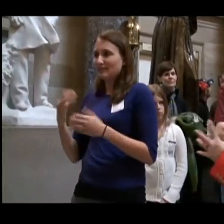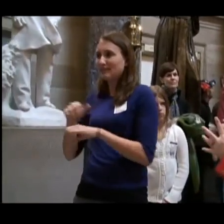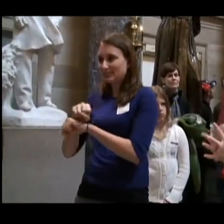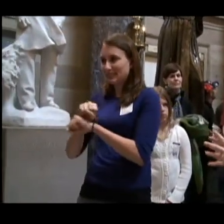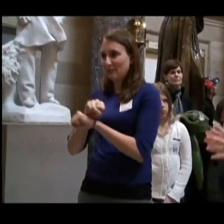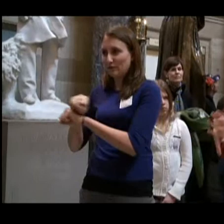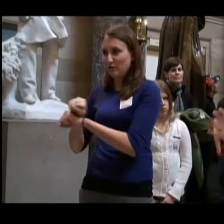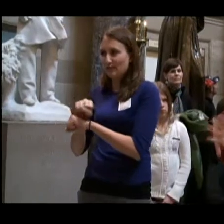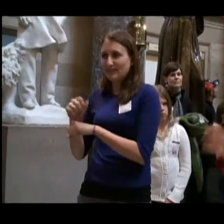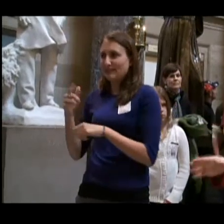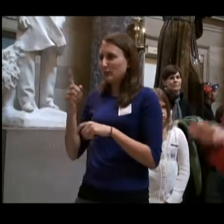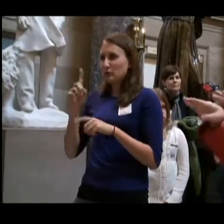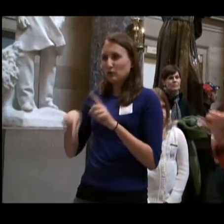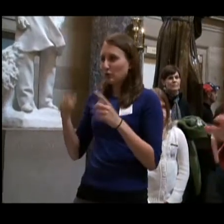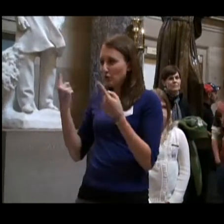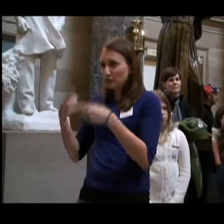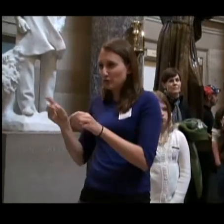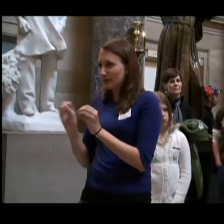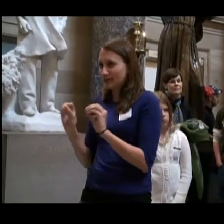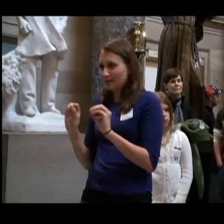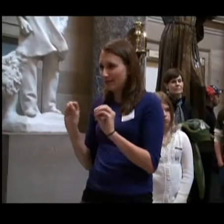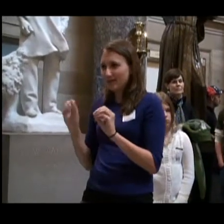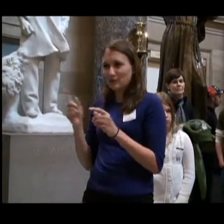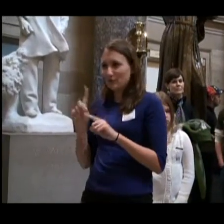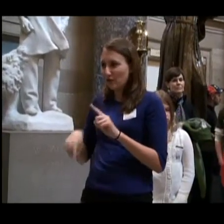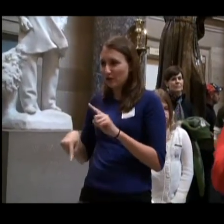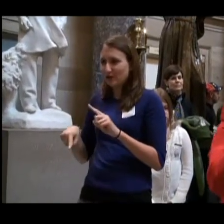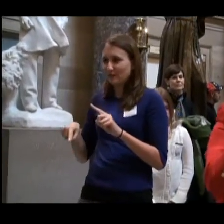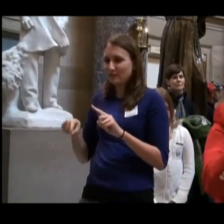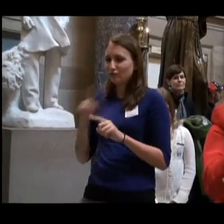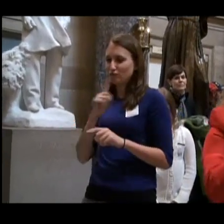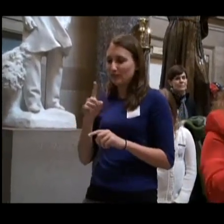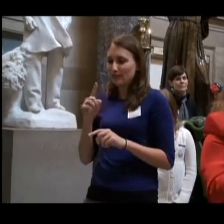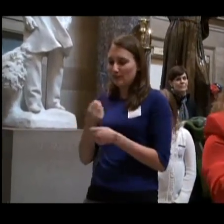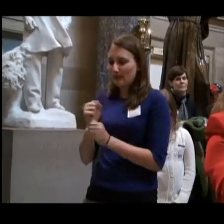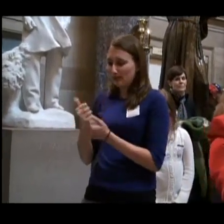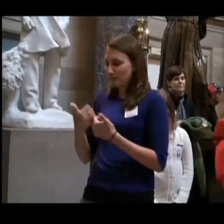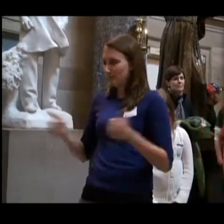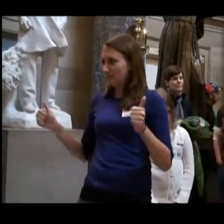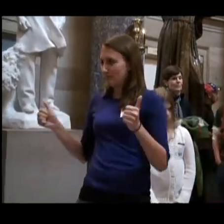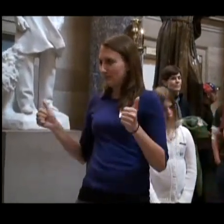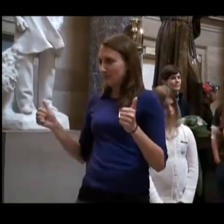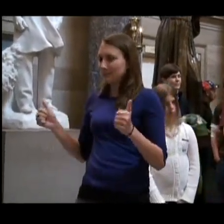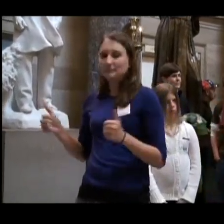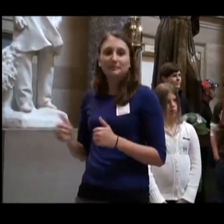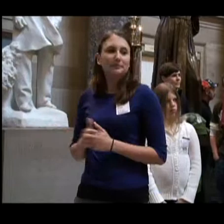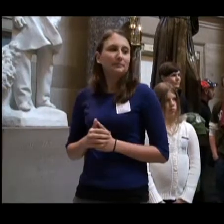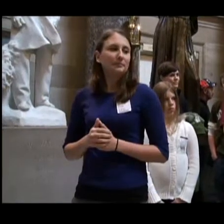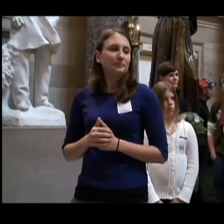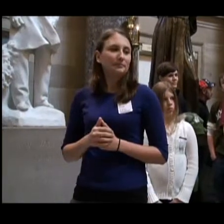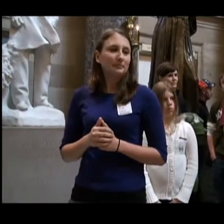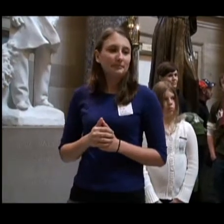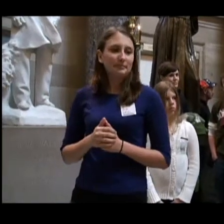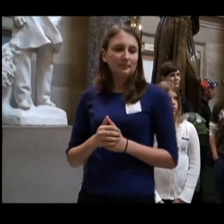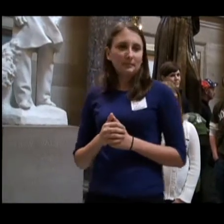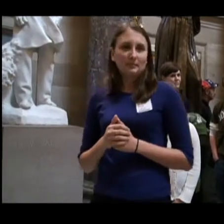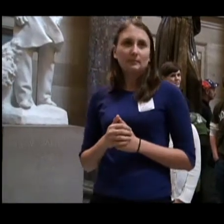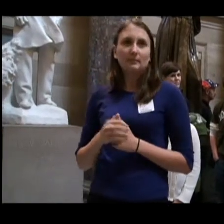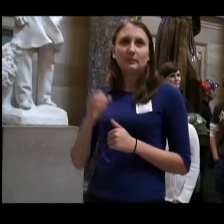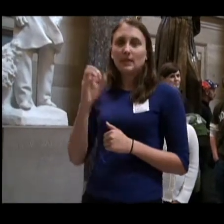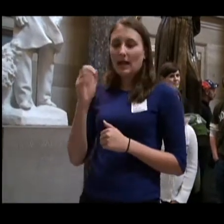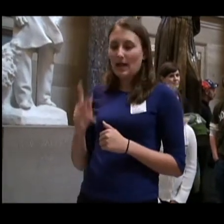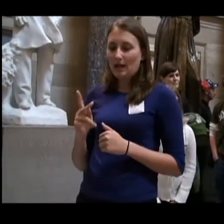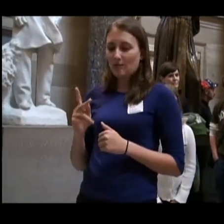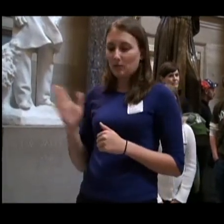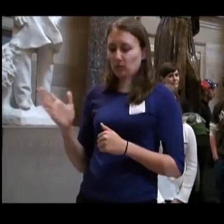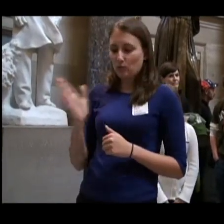come to terms with it. It literally cracked them in half. And by 1857, half of them going over into the Democrat